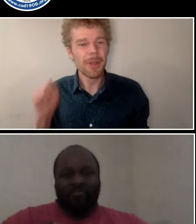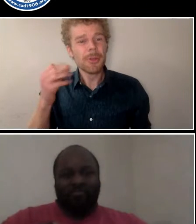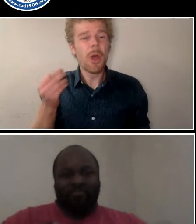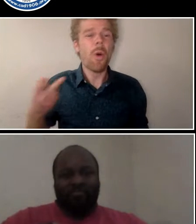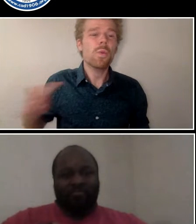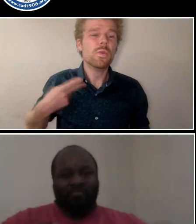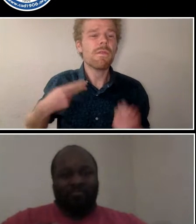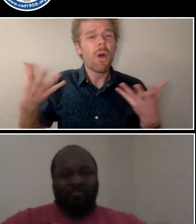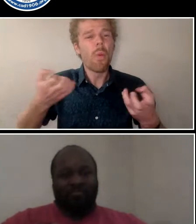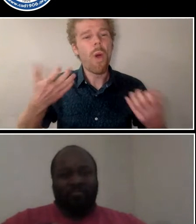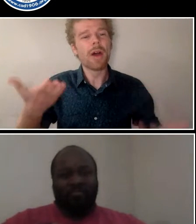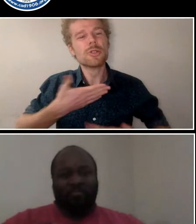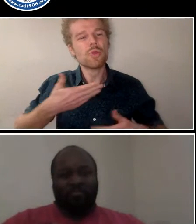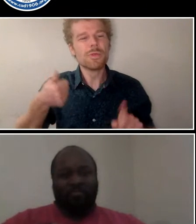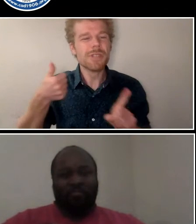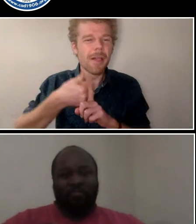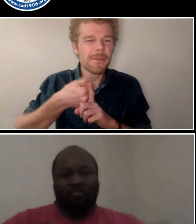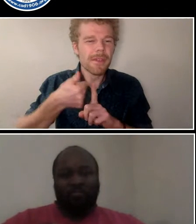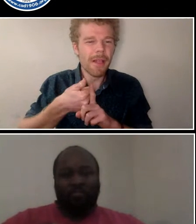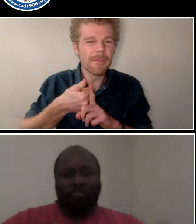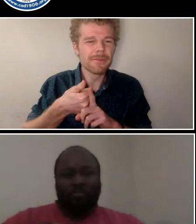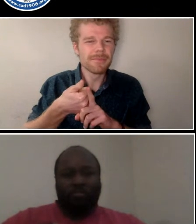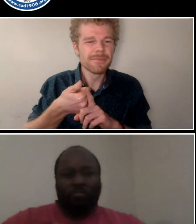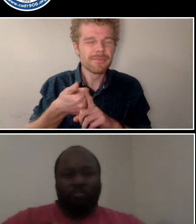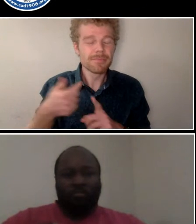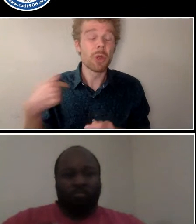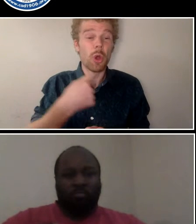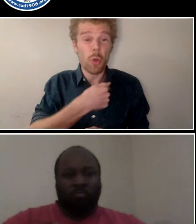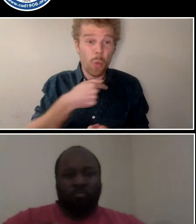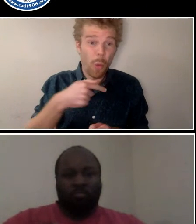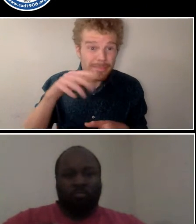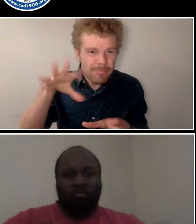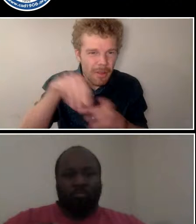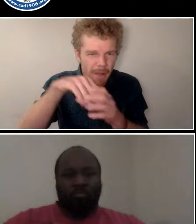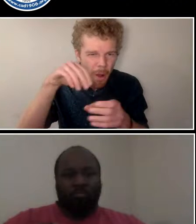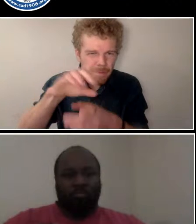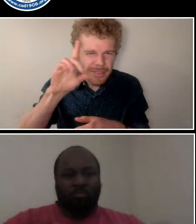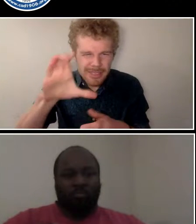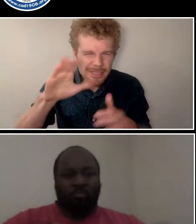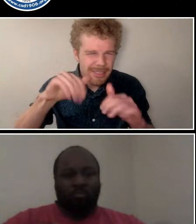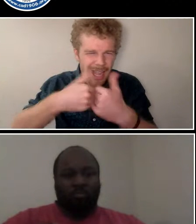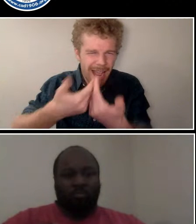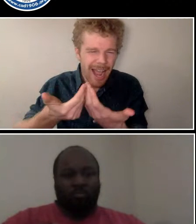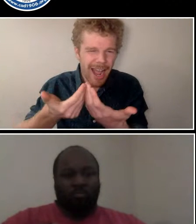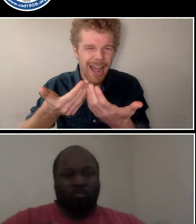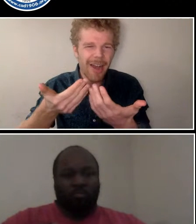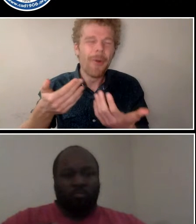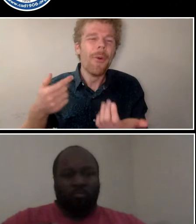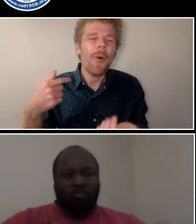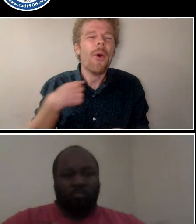Thank you for that. Now let's move on to our introduction.